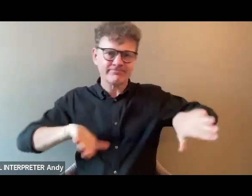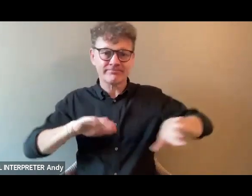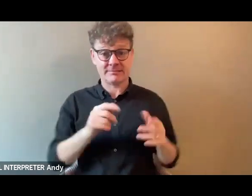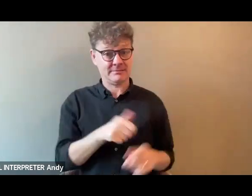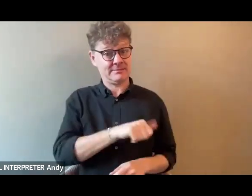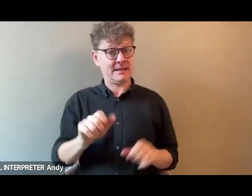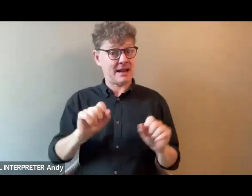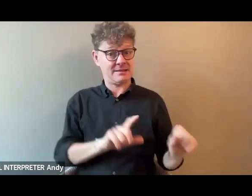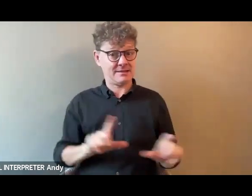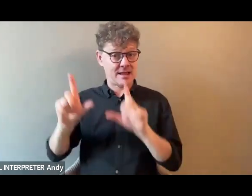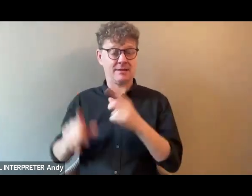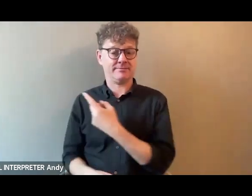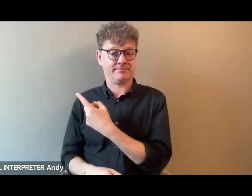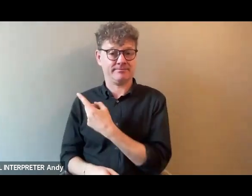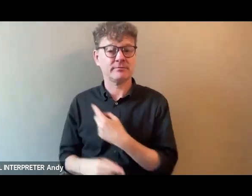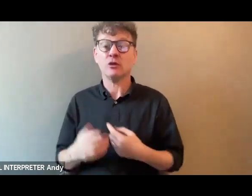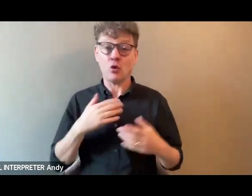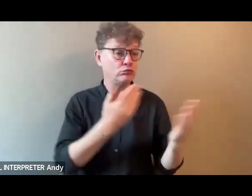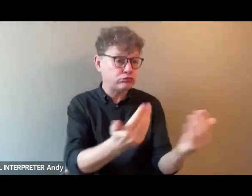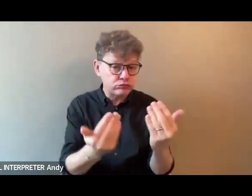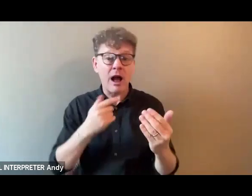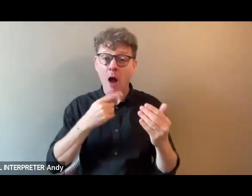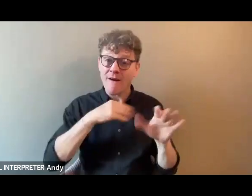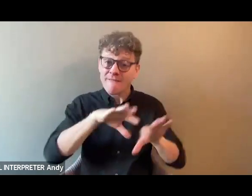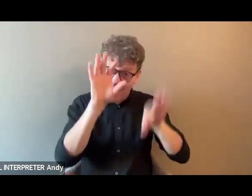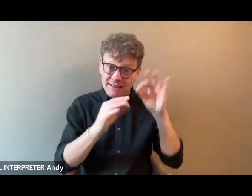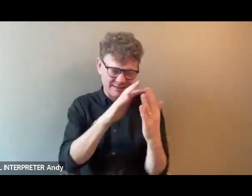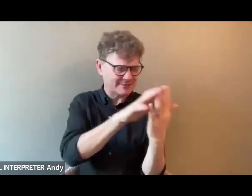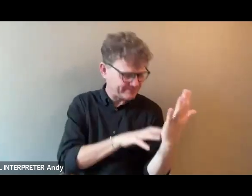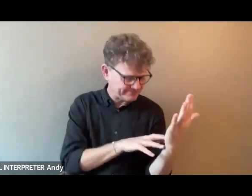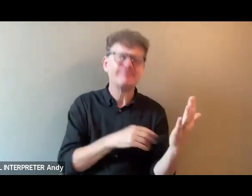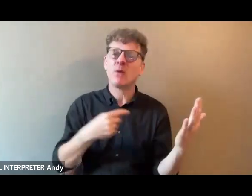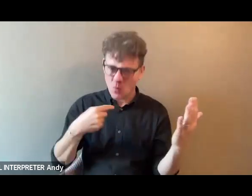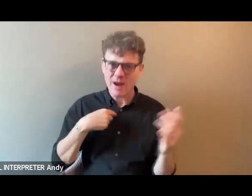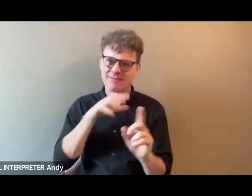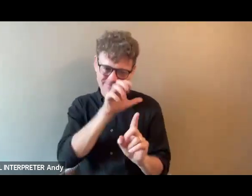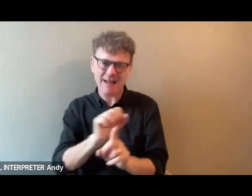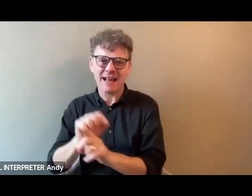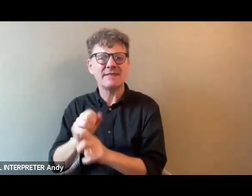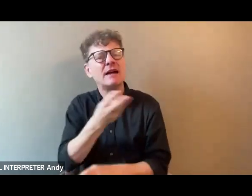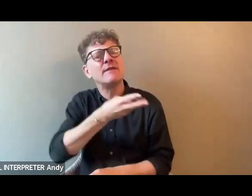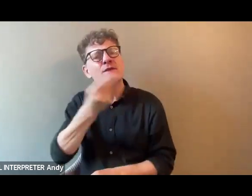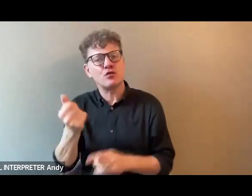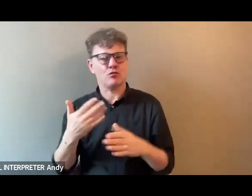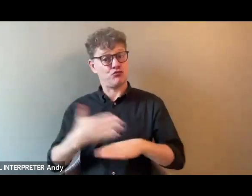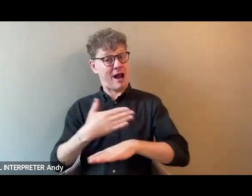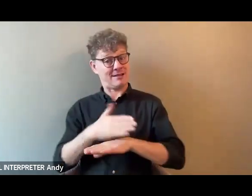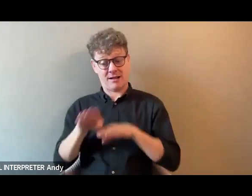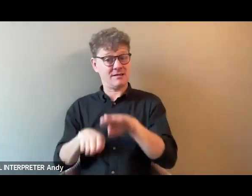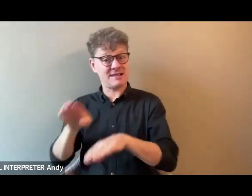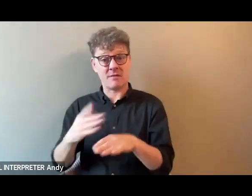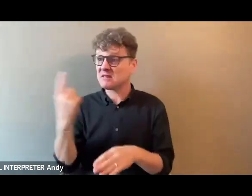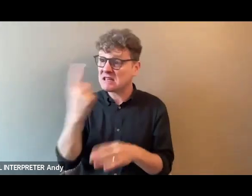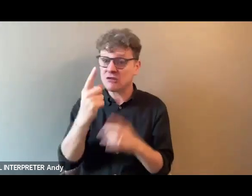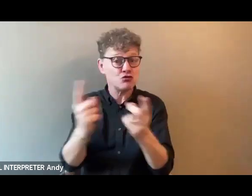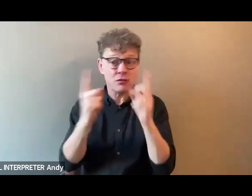So from these findings, we identified a few practical steps that institutions can